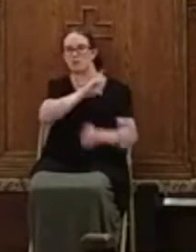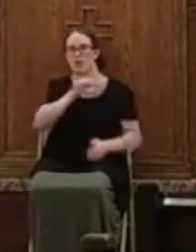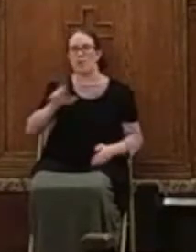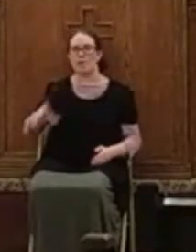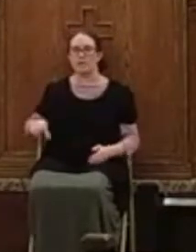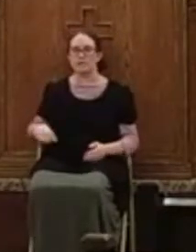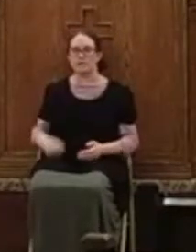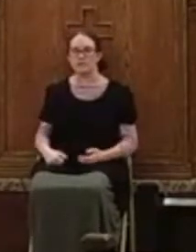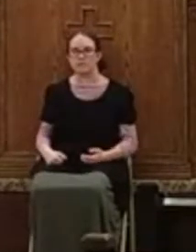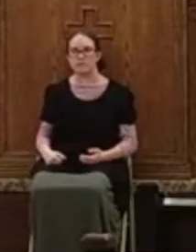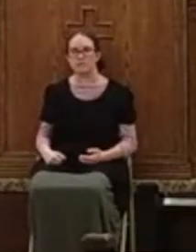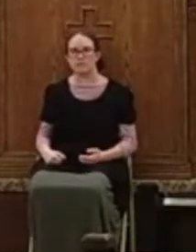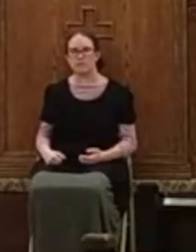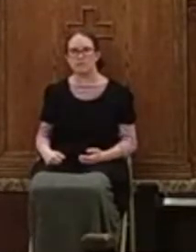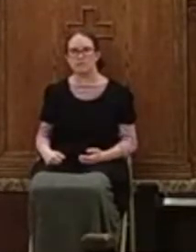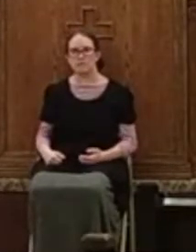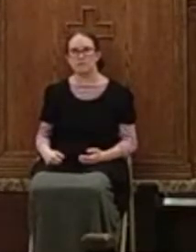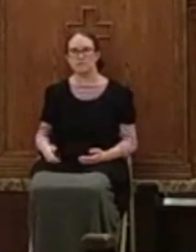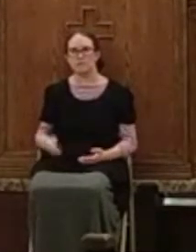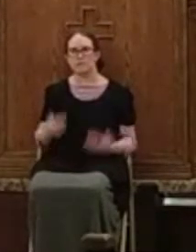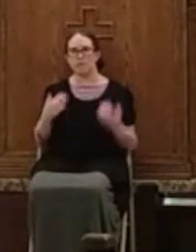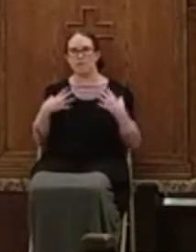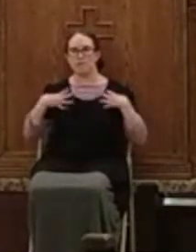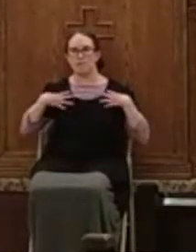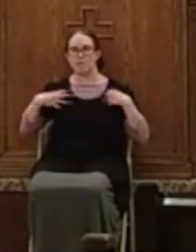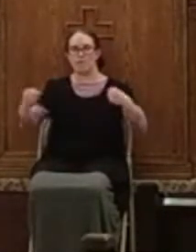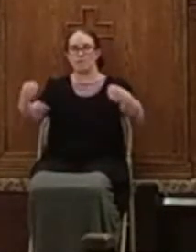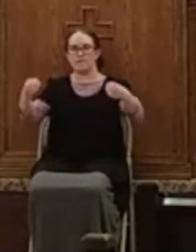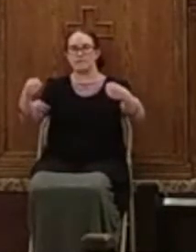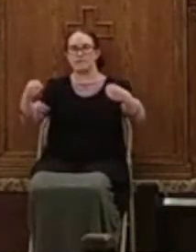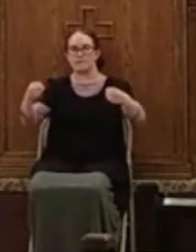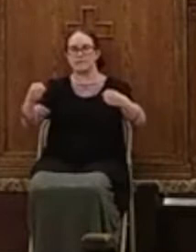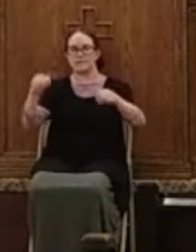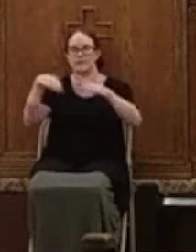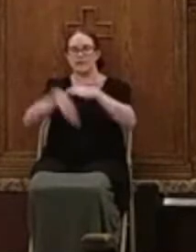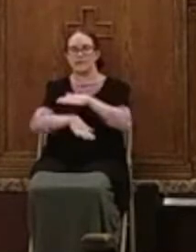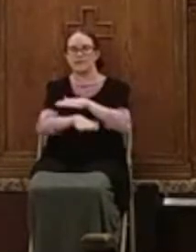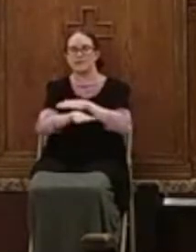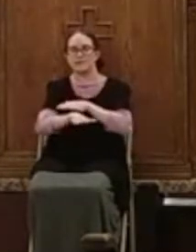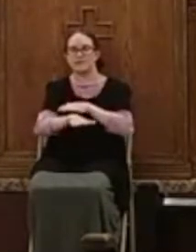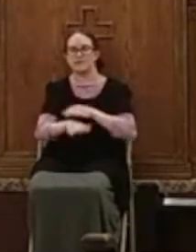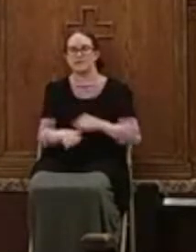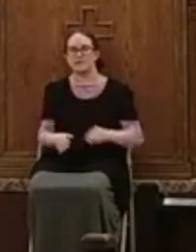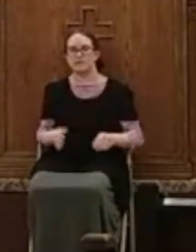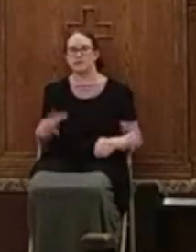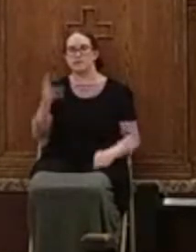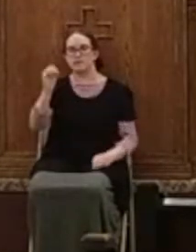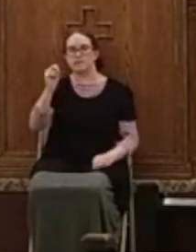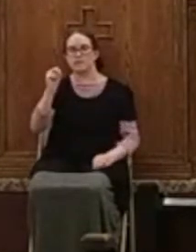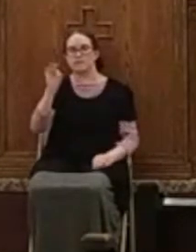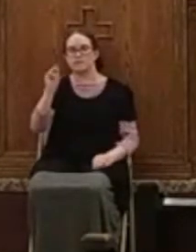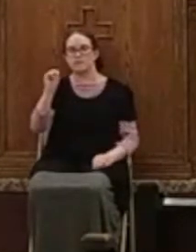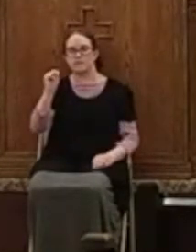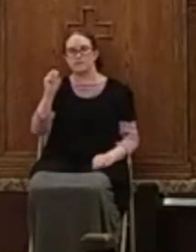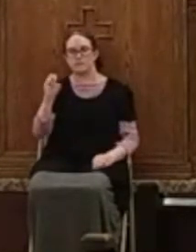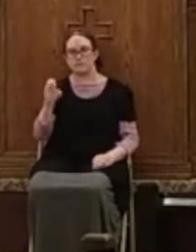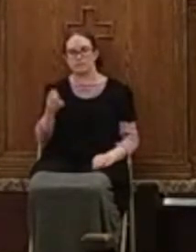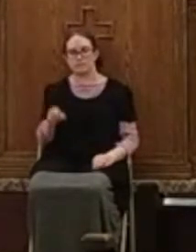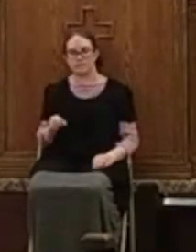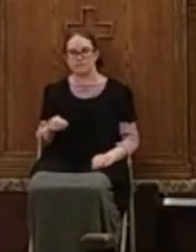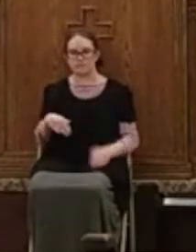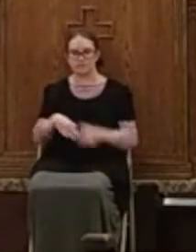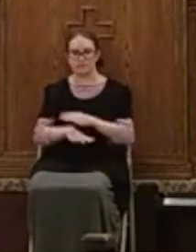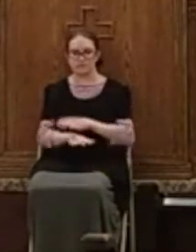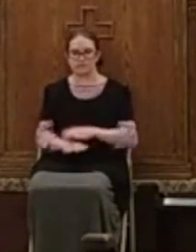Lord. Again, in whom we have boldness and access with confidence. Boldness,